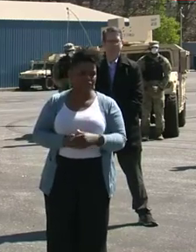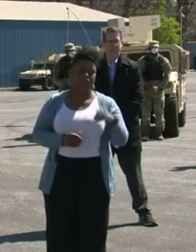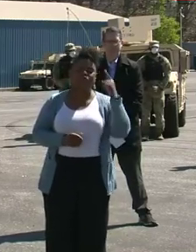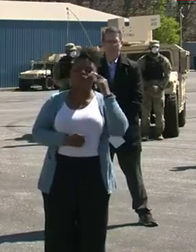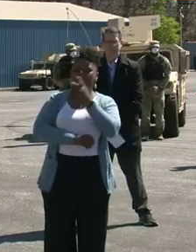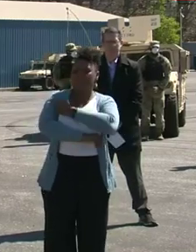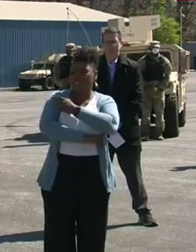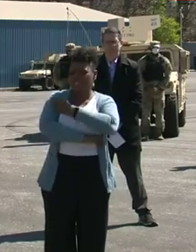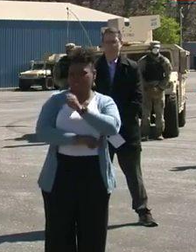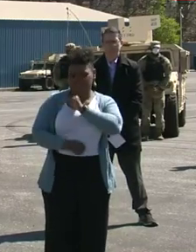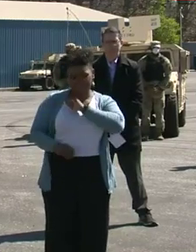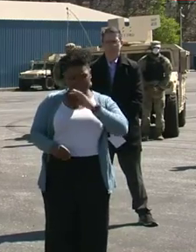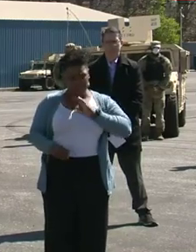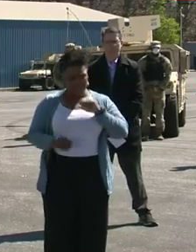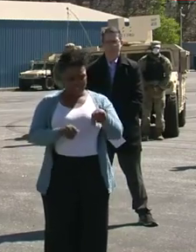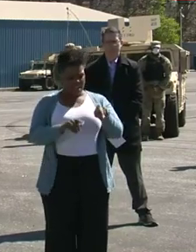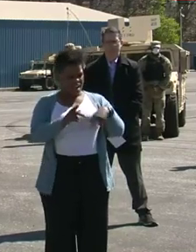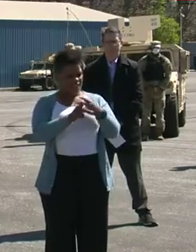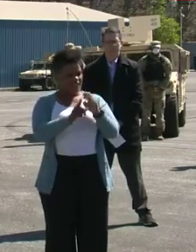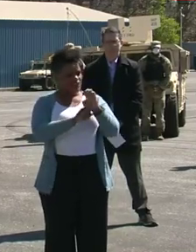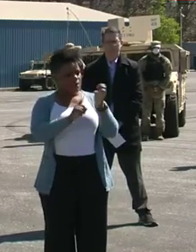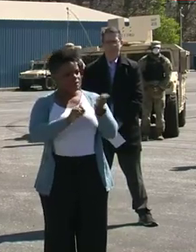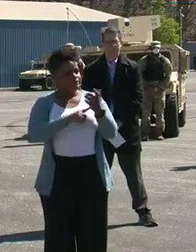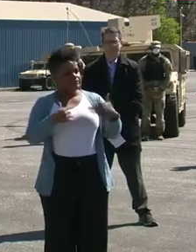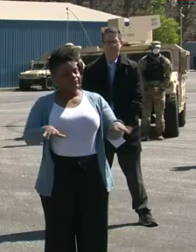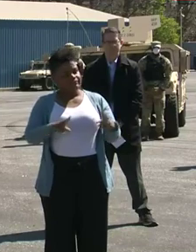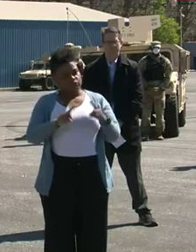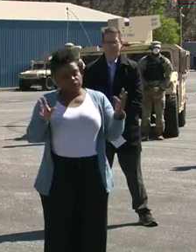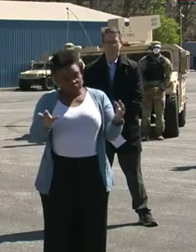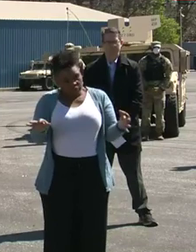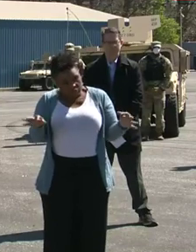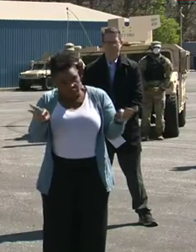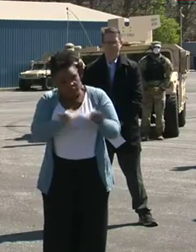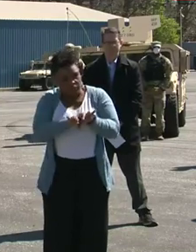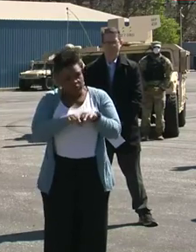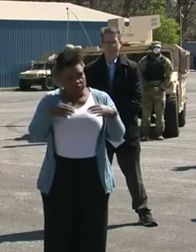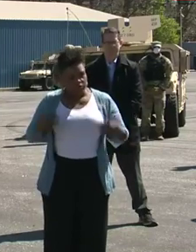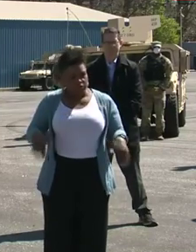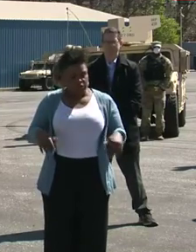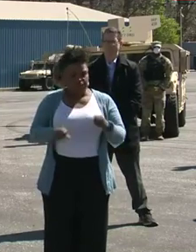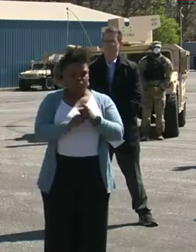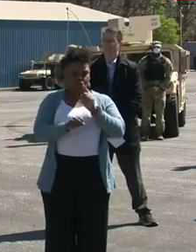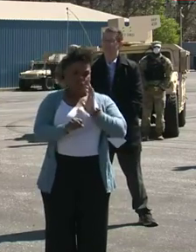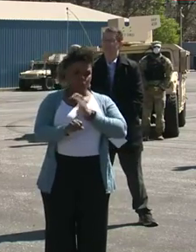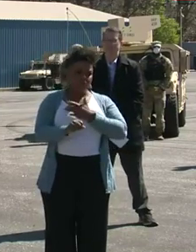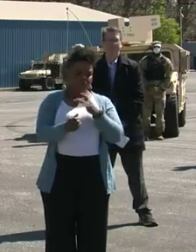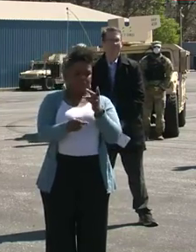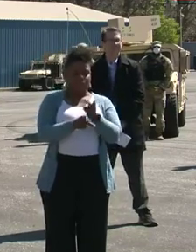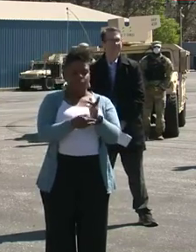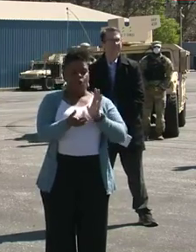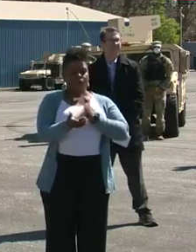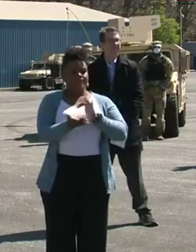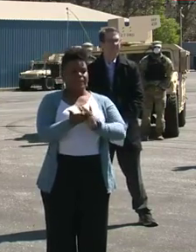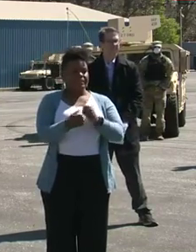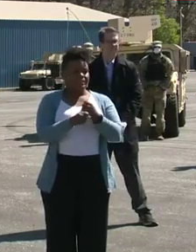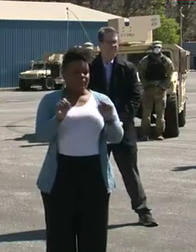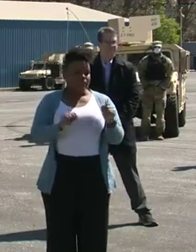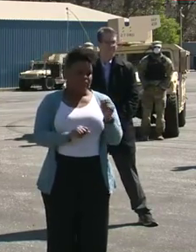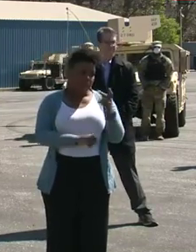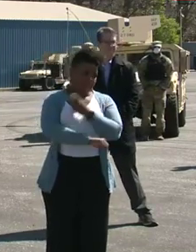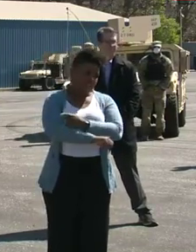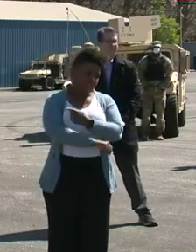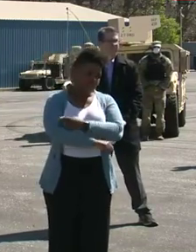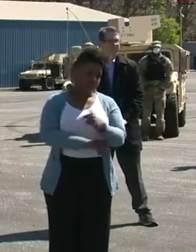that environment because it is critically important that we keep our healthcare workers and our patients safe. The parts that how many